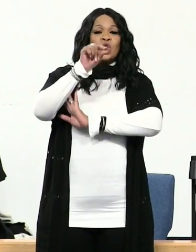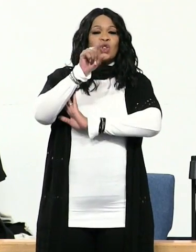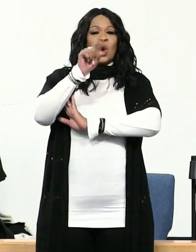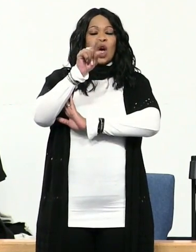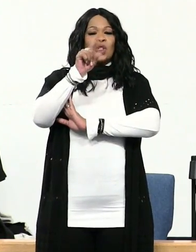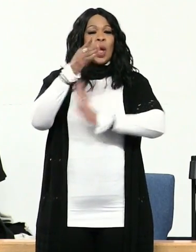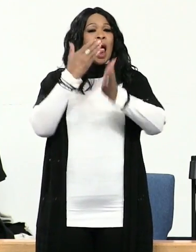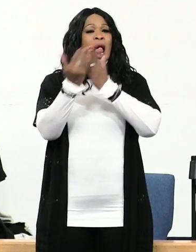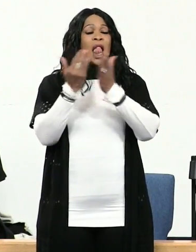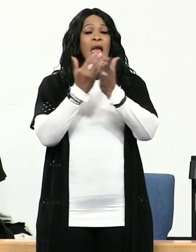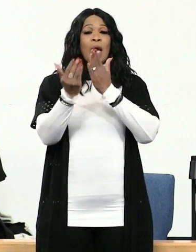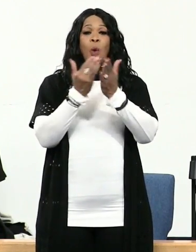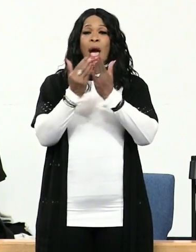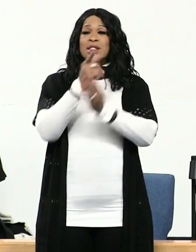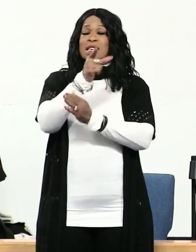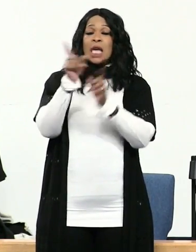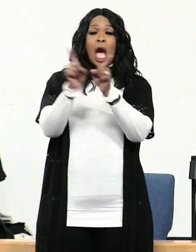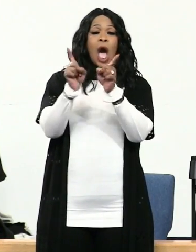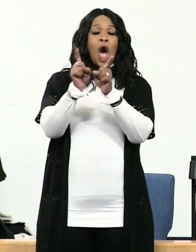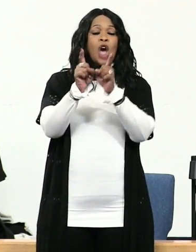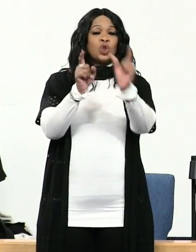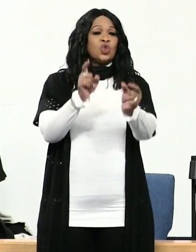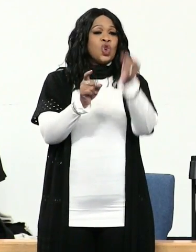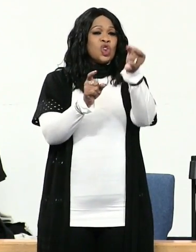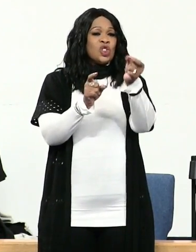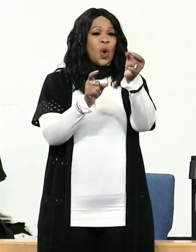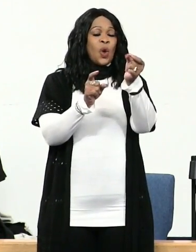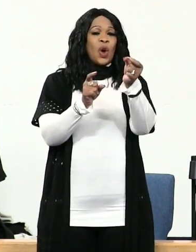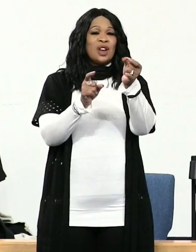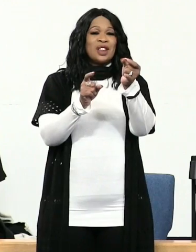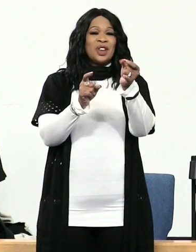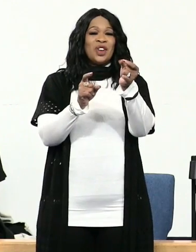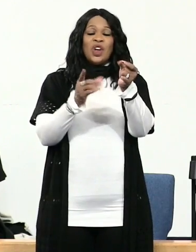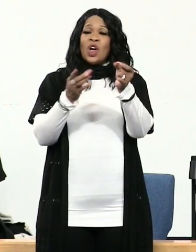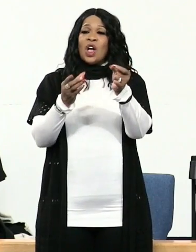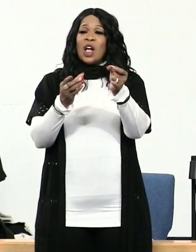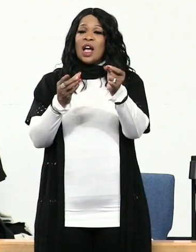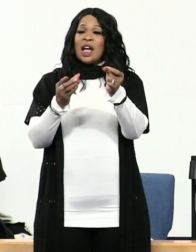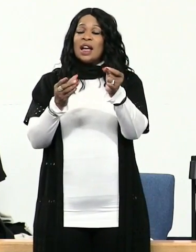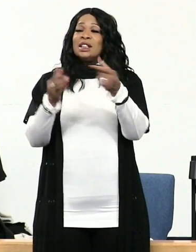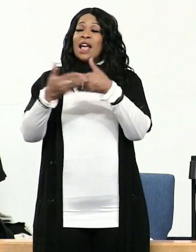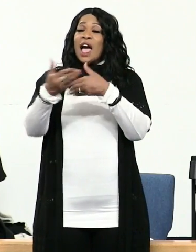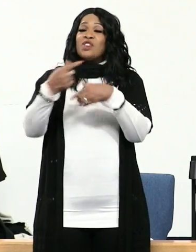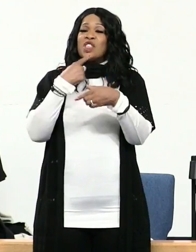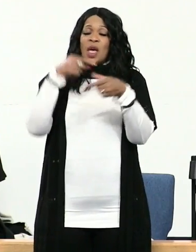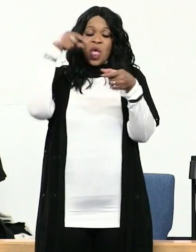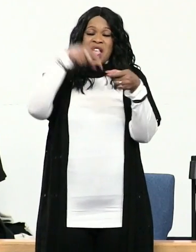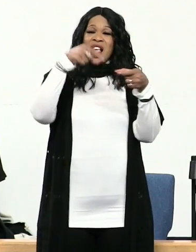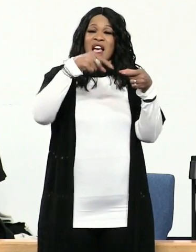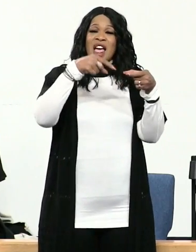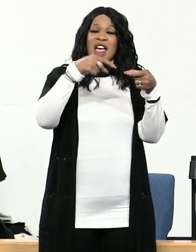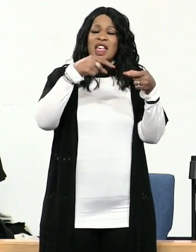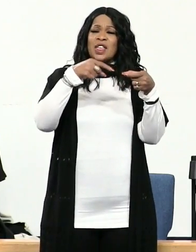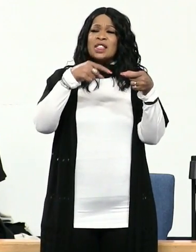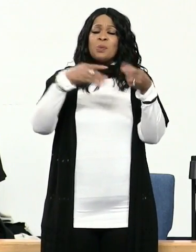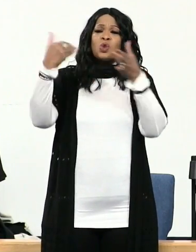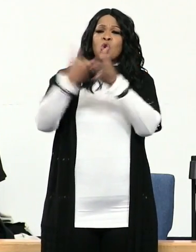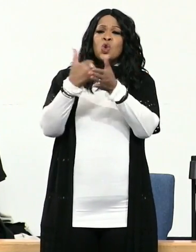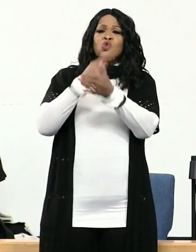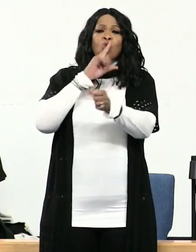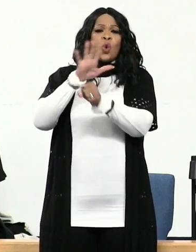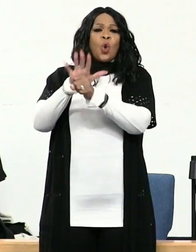Likewise, he also took the cup after supper, saying, this cup is the new